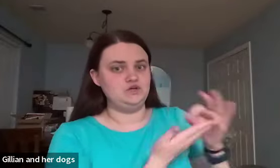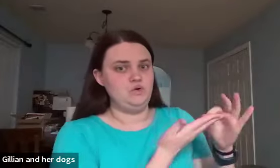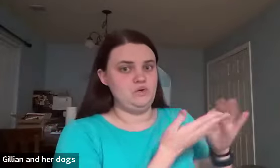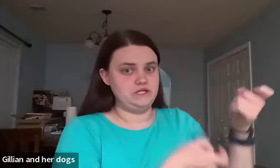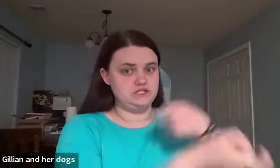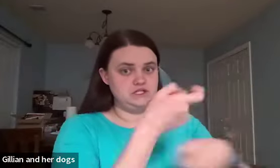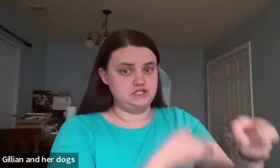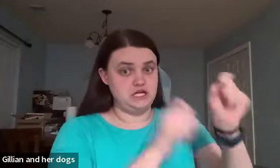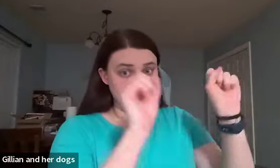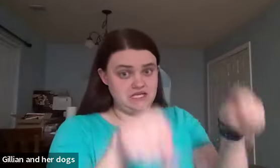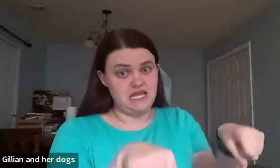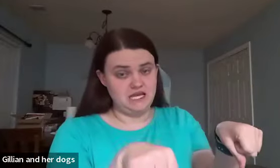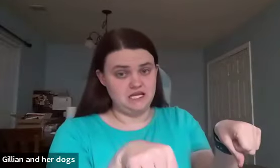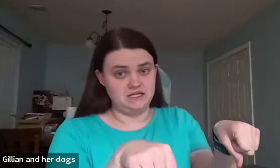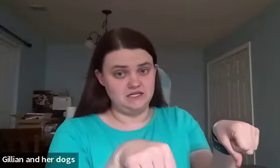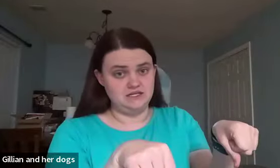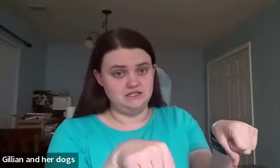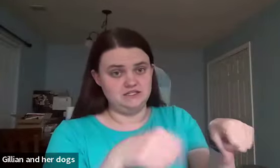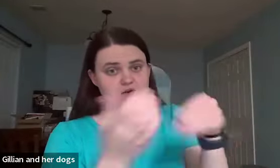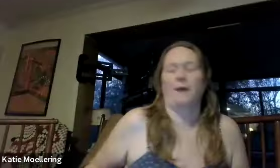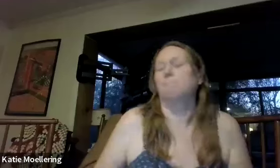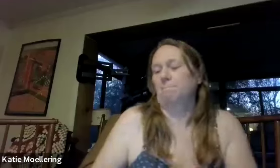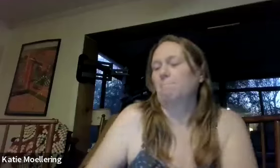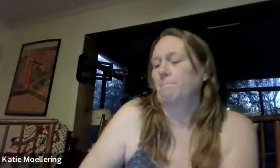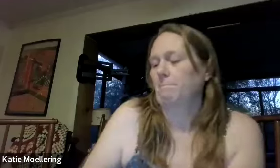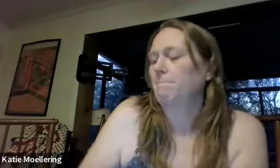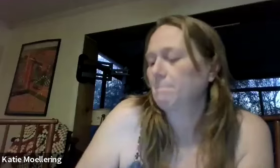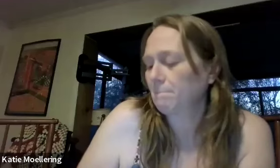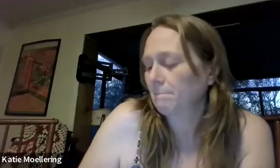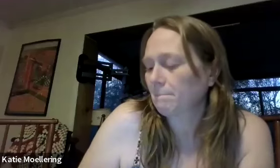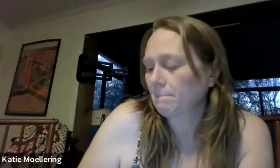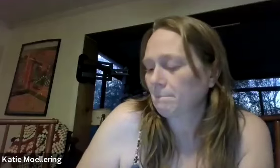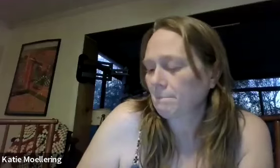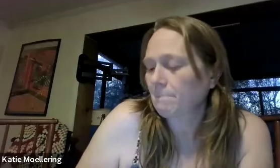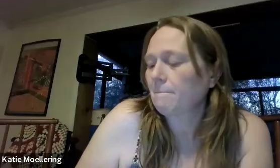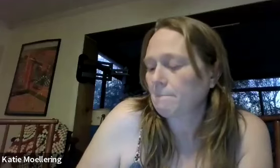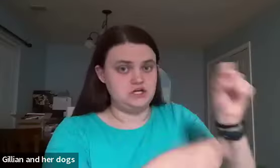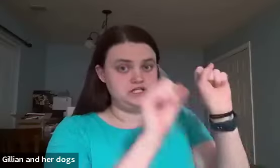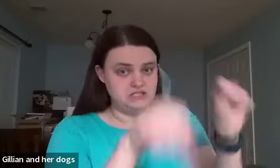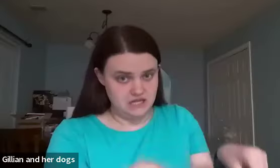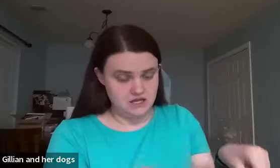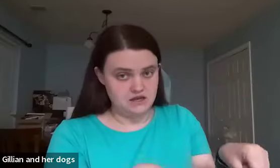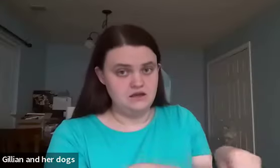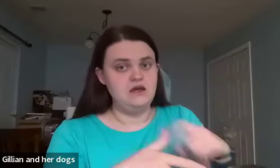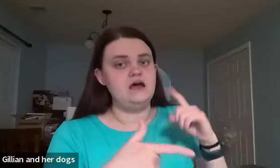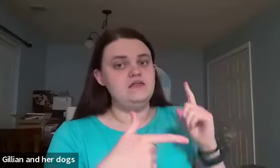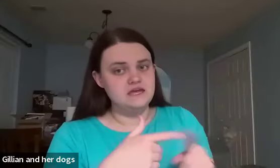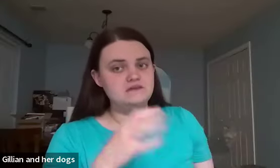money, coins, exchange can. So I would do Okay. money to coins exchange can. And then